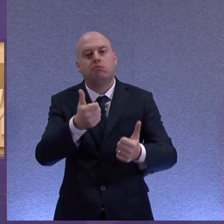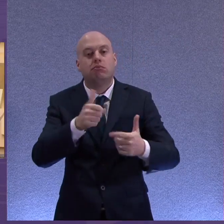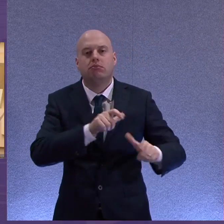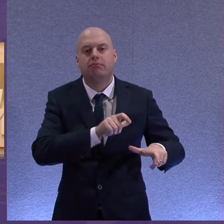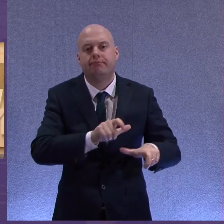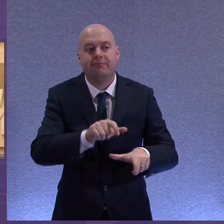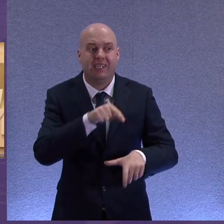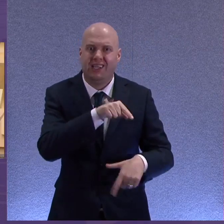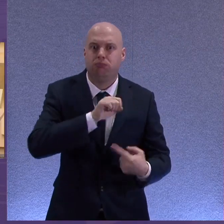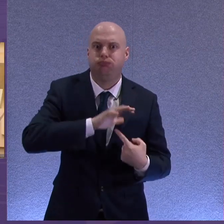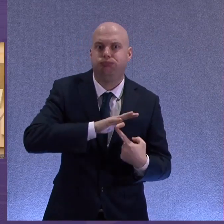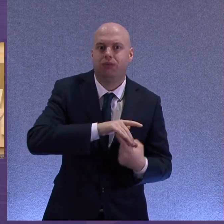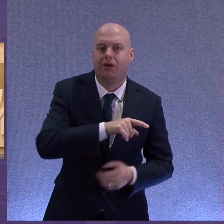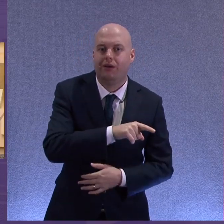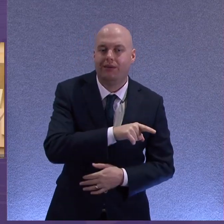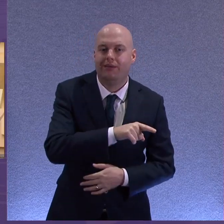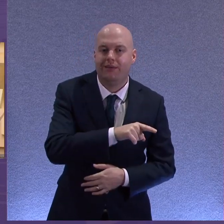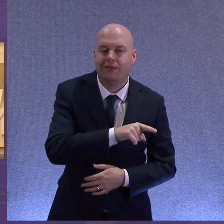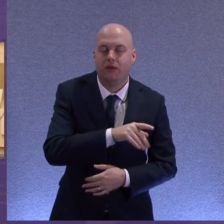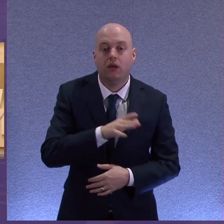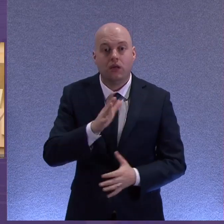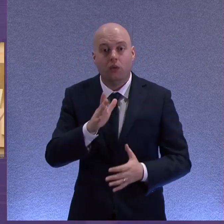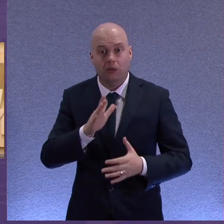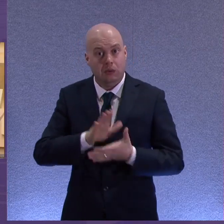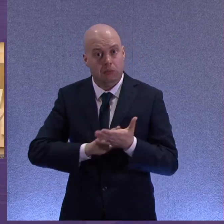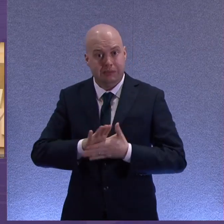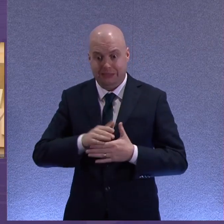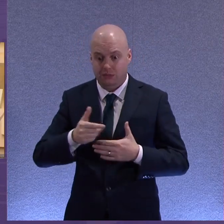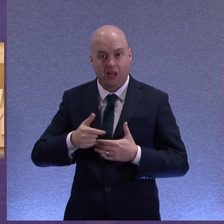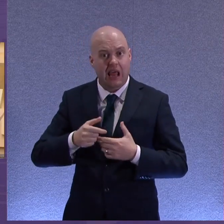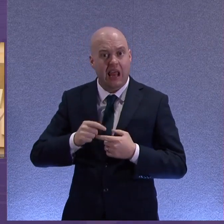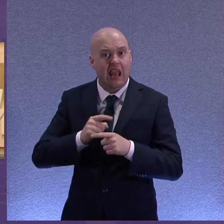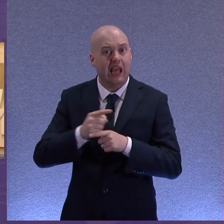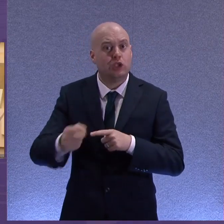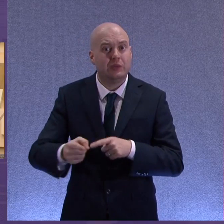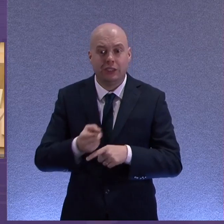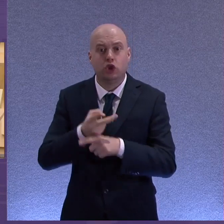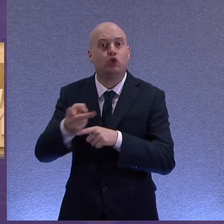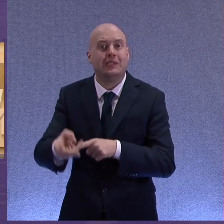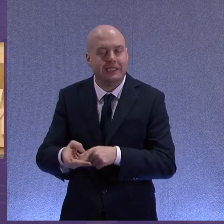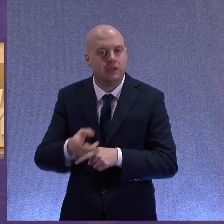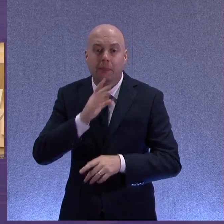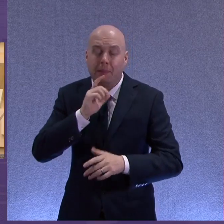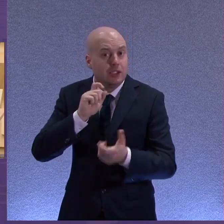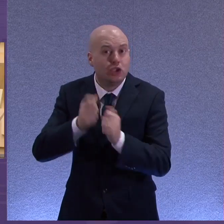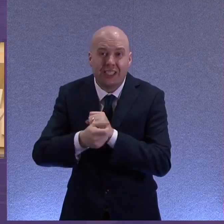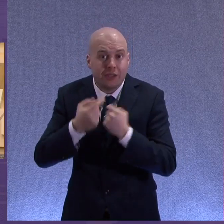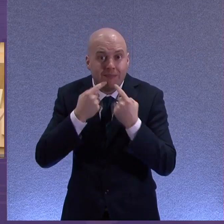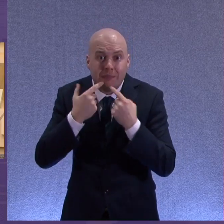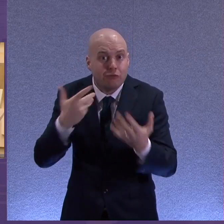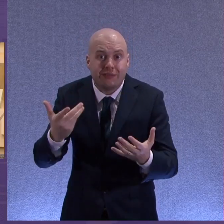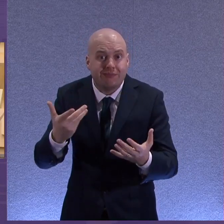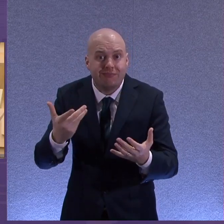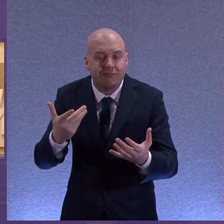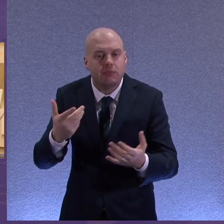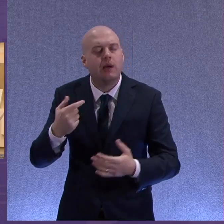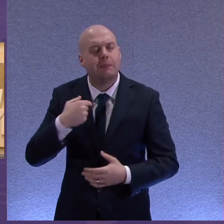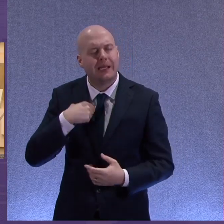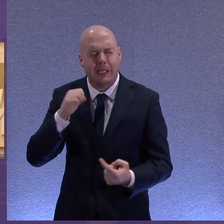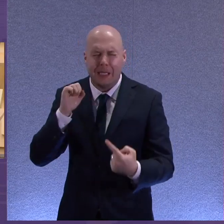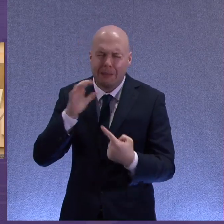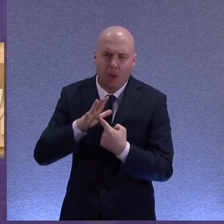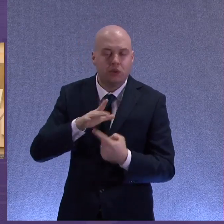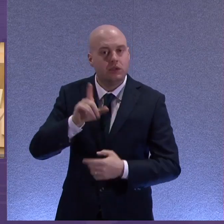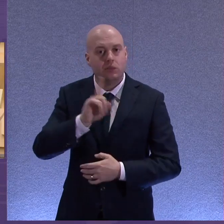that is a general principle. We don't want to stop things happening if it's not unsafe for them to happen. But at the moment, it's